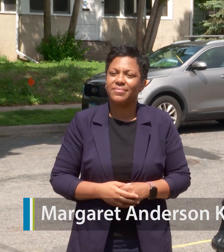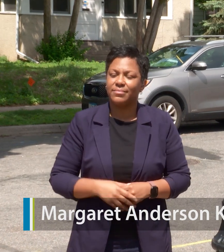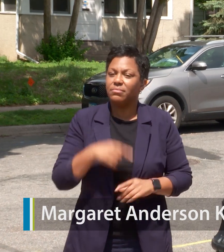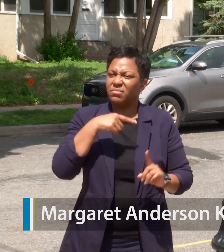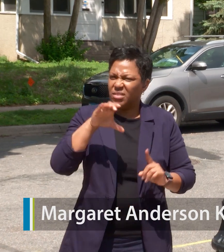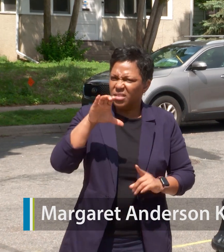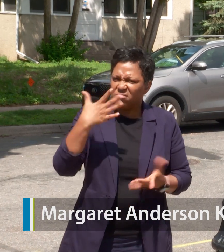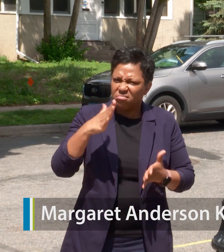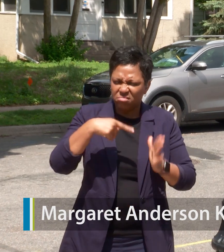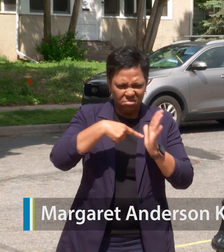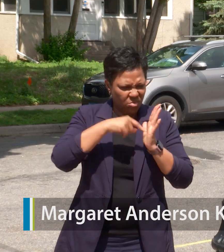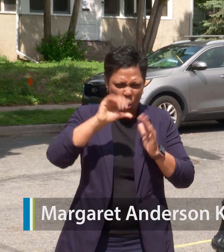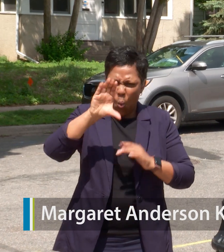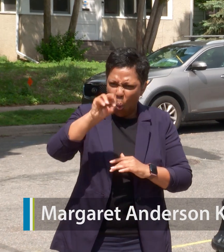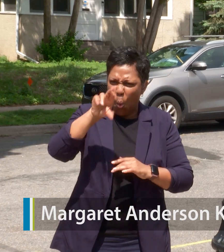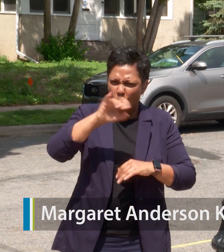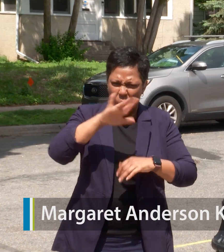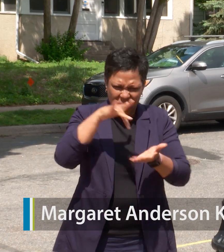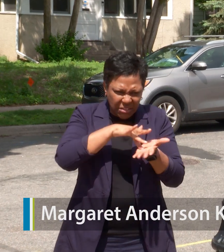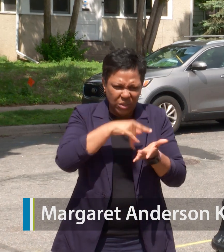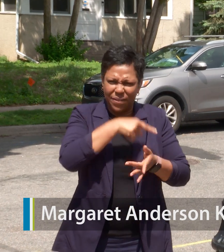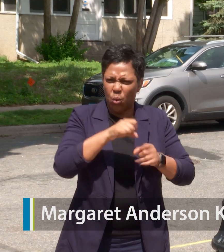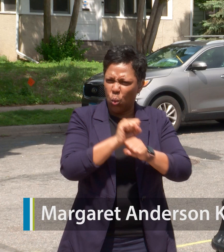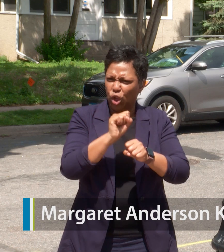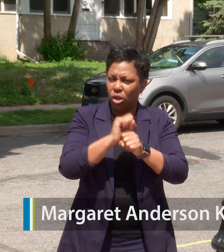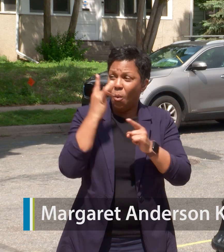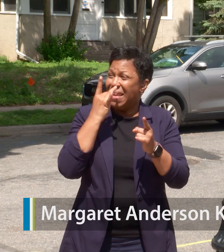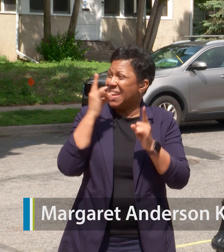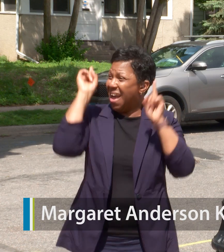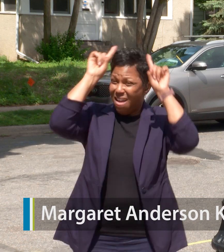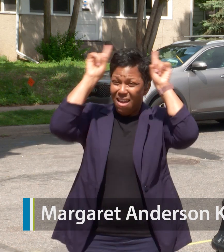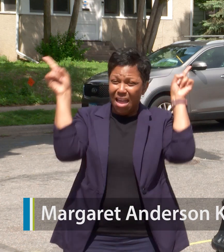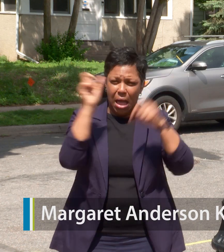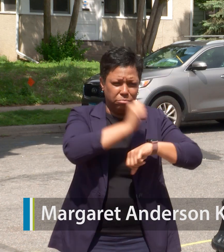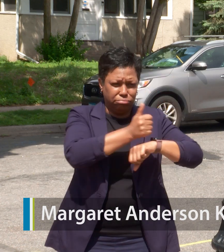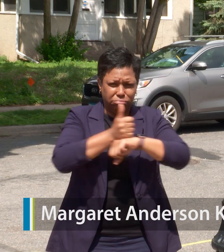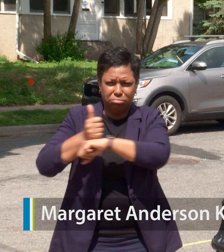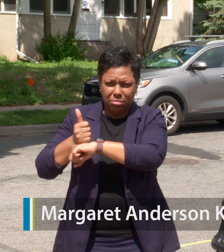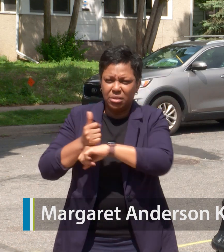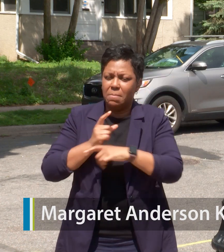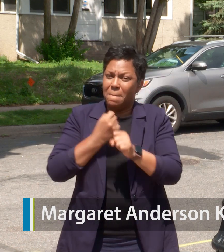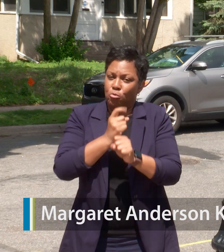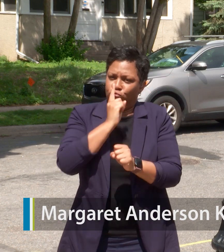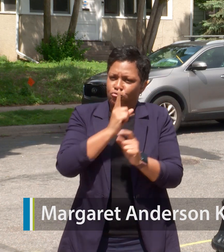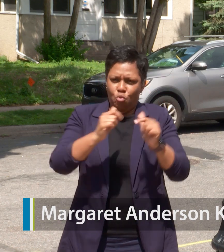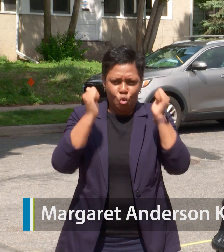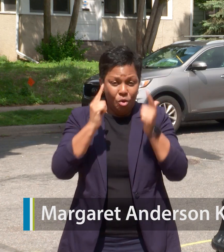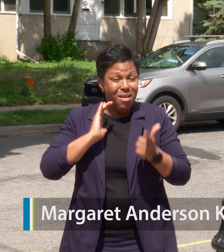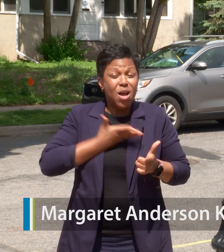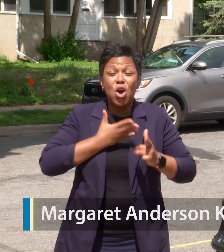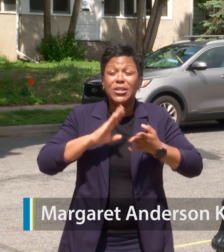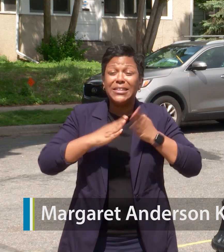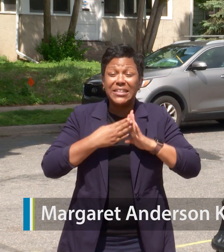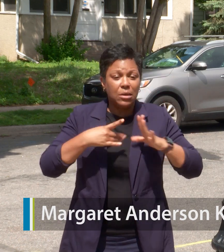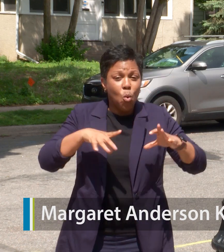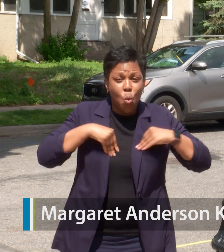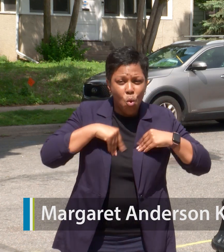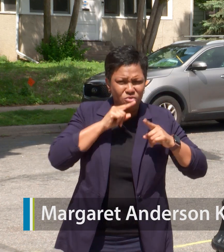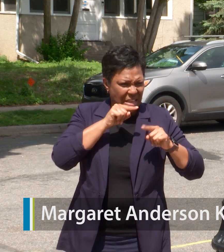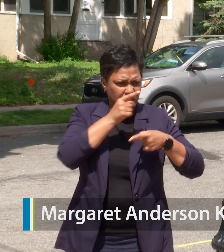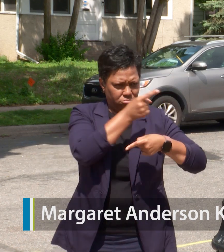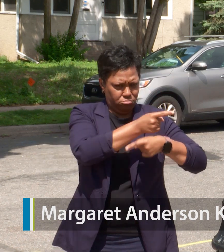provide lighting, to be able to make sure our infrastructure is in good repair. And unfortunately, we